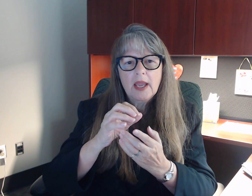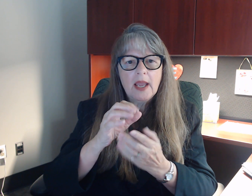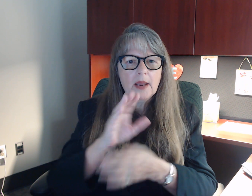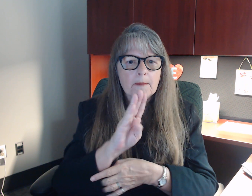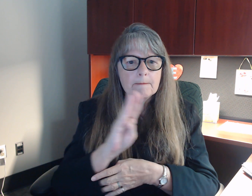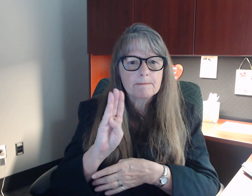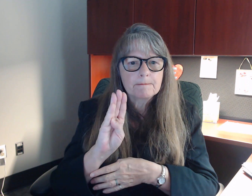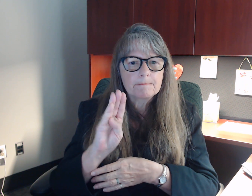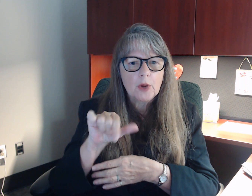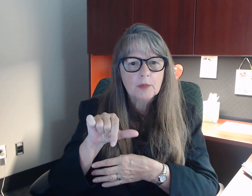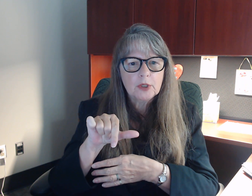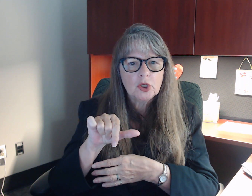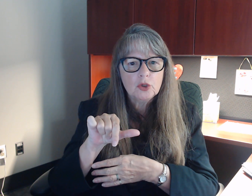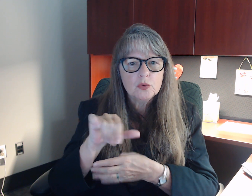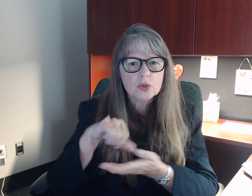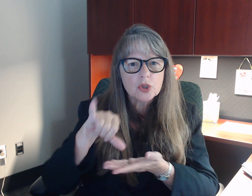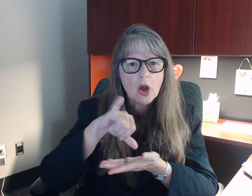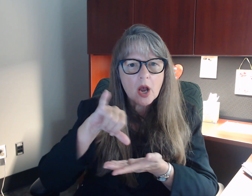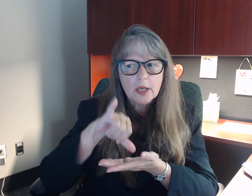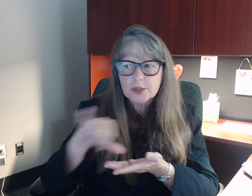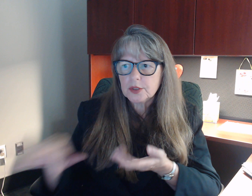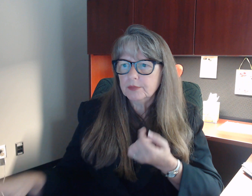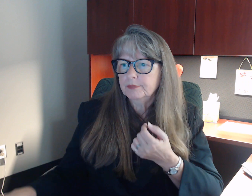and barbecue sauce,